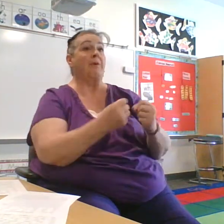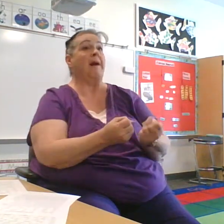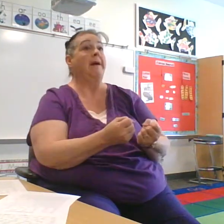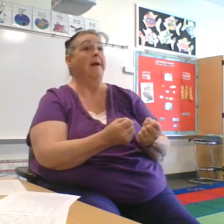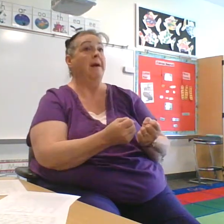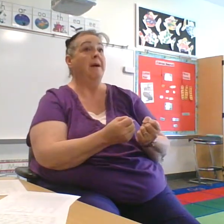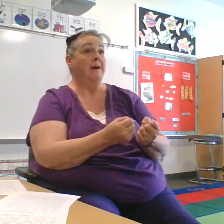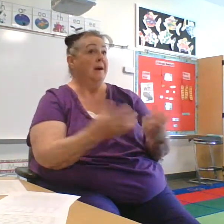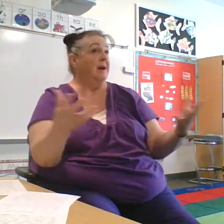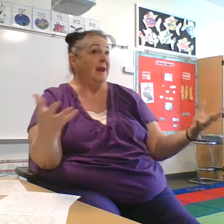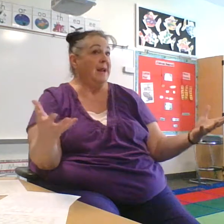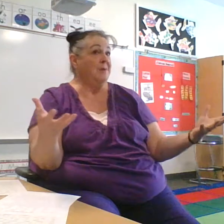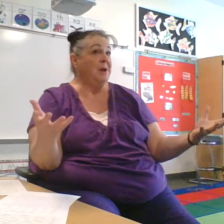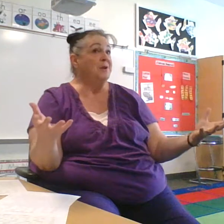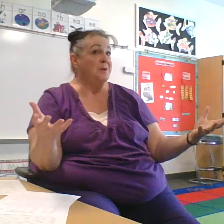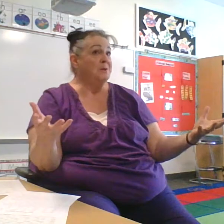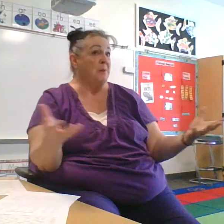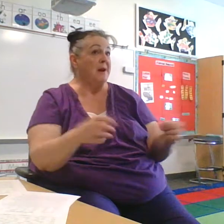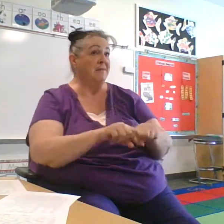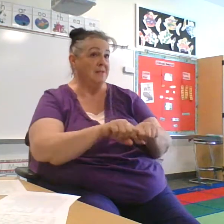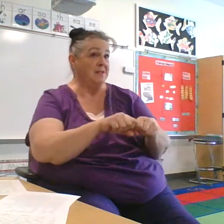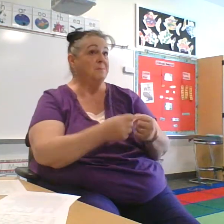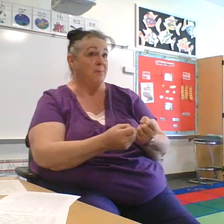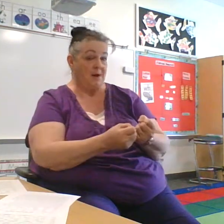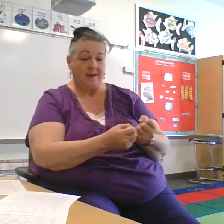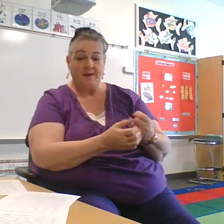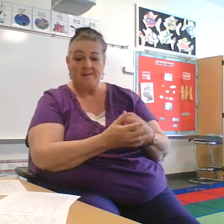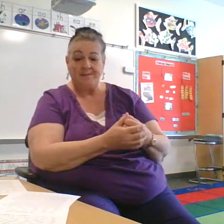break. Any way you use break, this is break. Yeah.